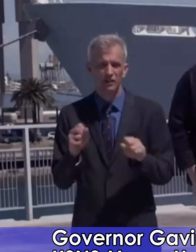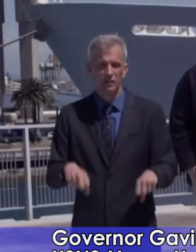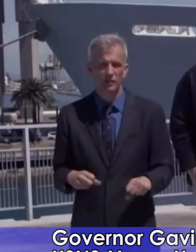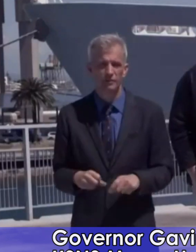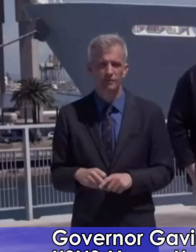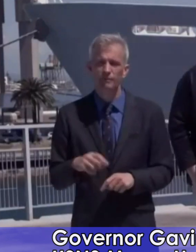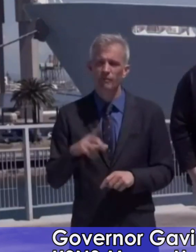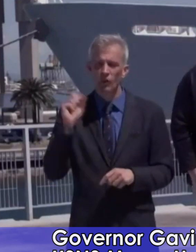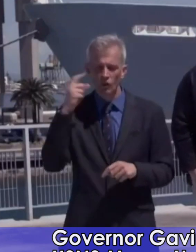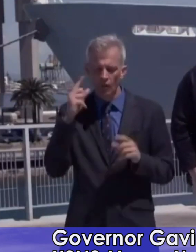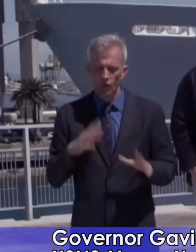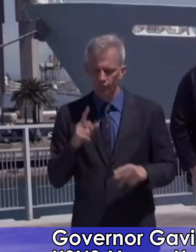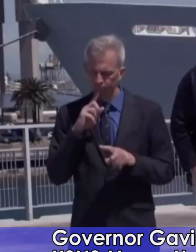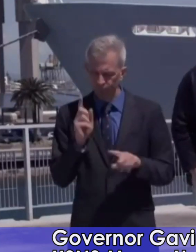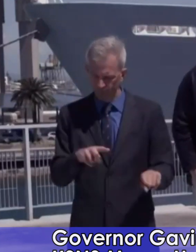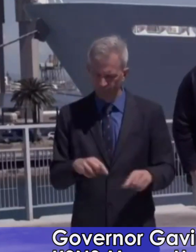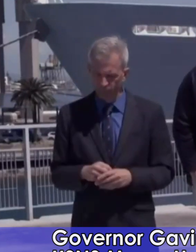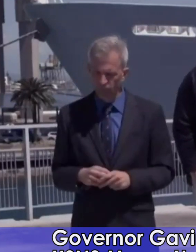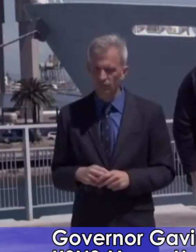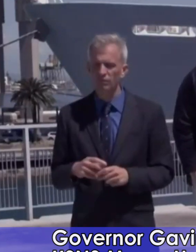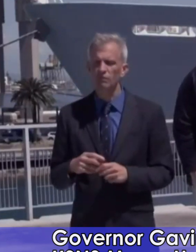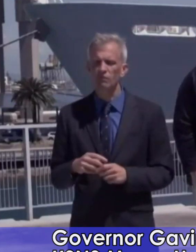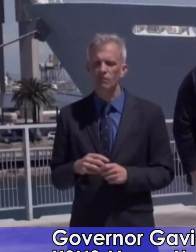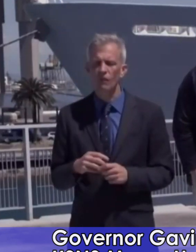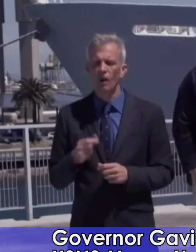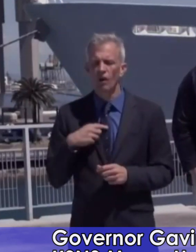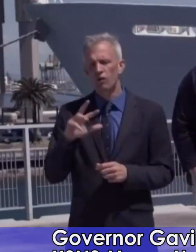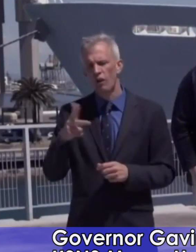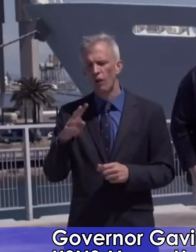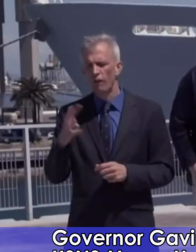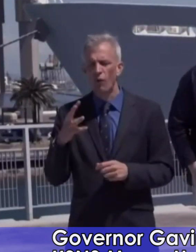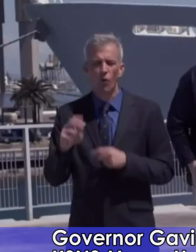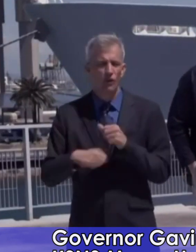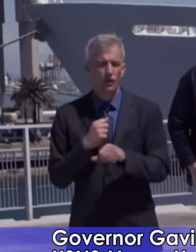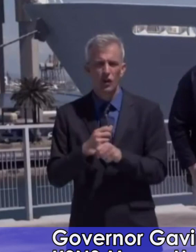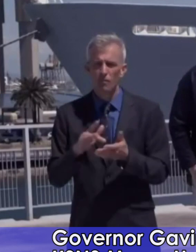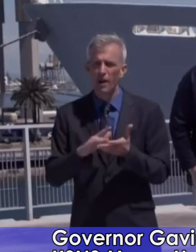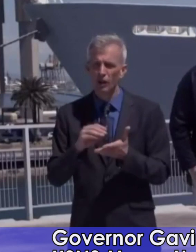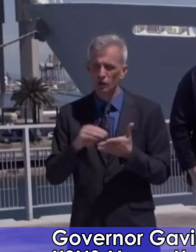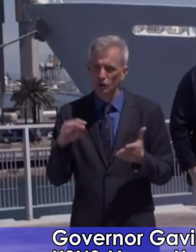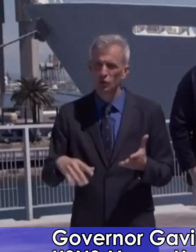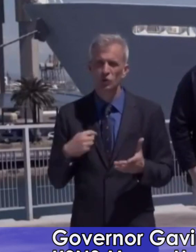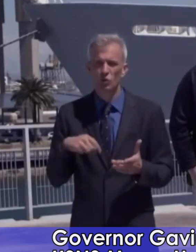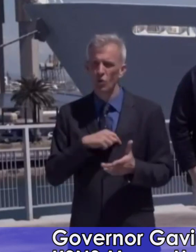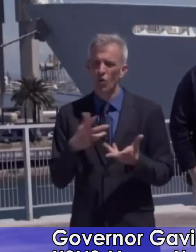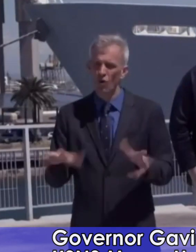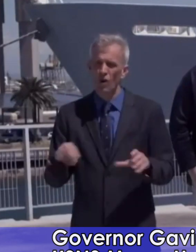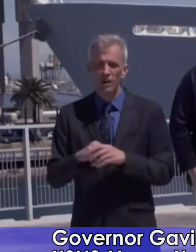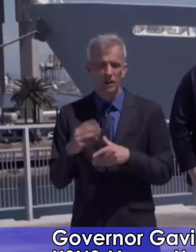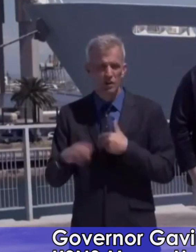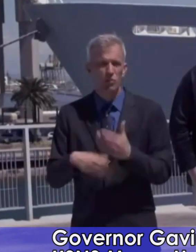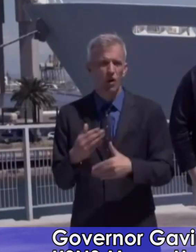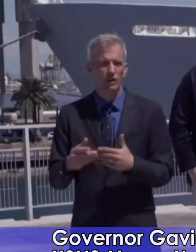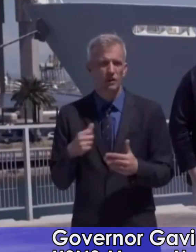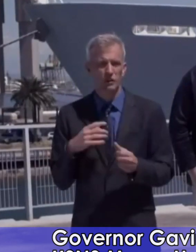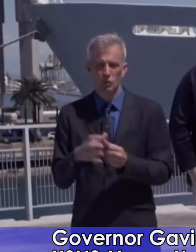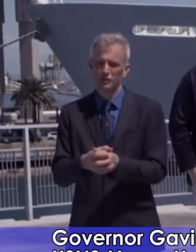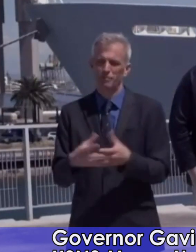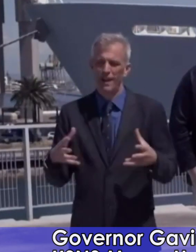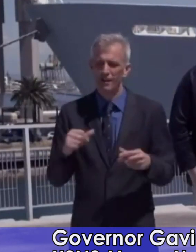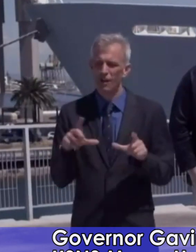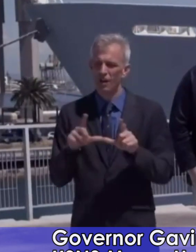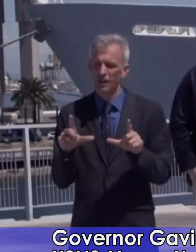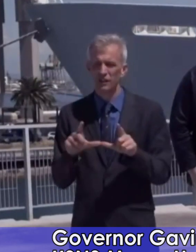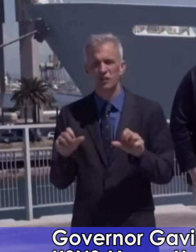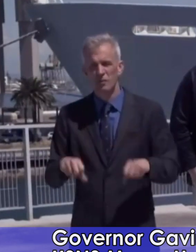recalibrate people's current status as it relates to being third or fourth year medical student. We've already in that process to expand their licensing